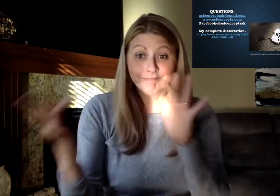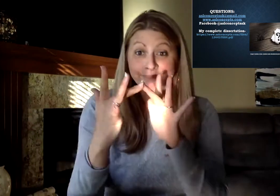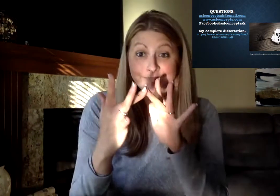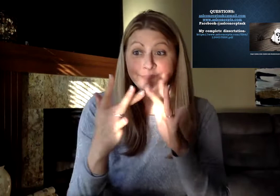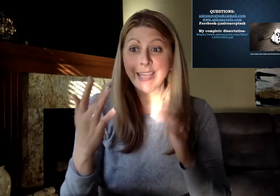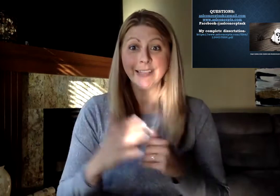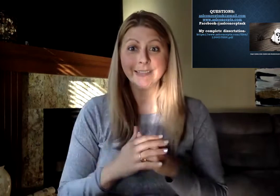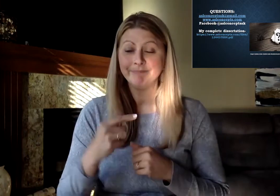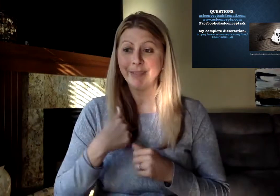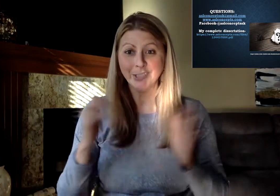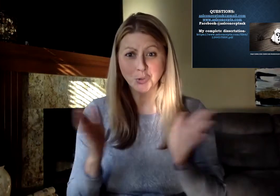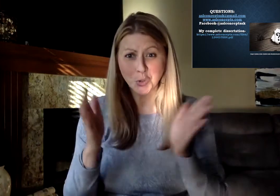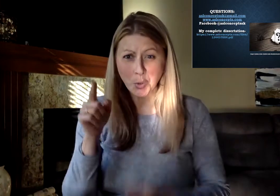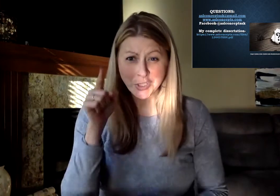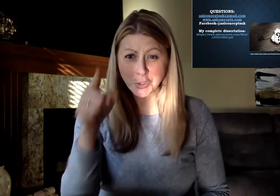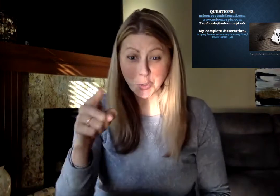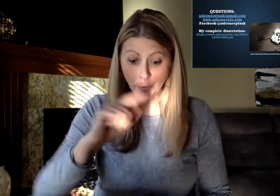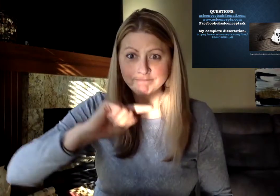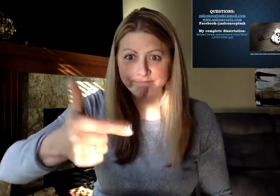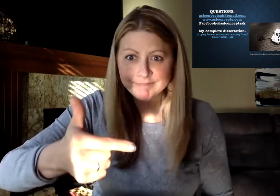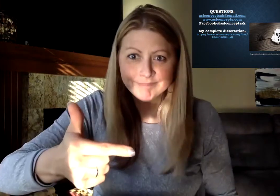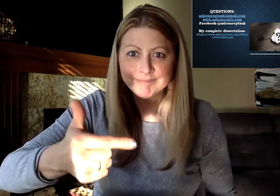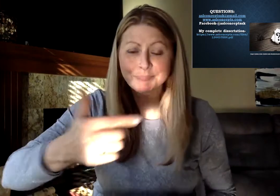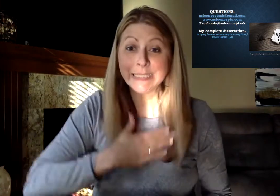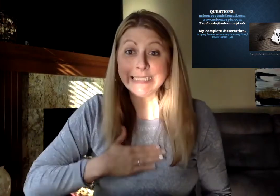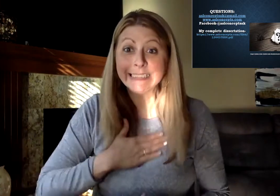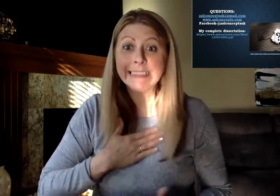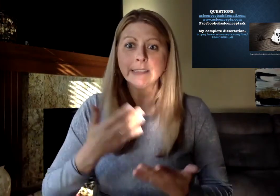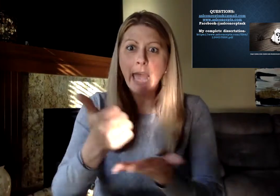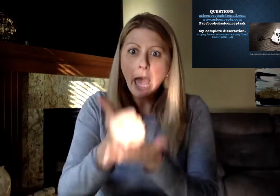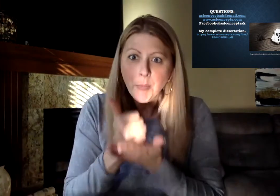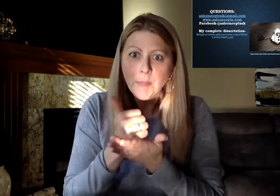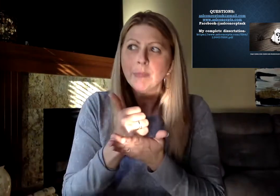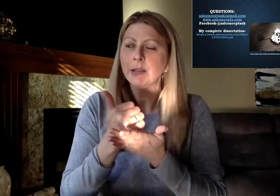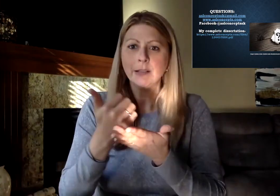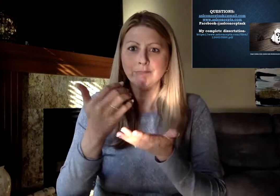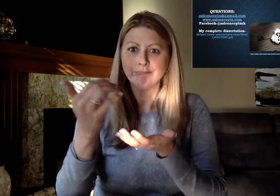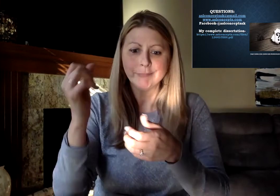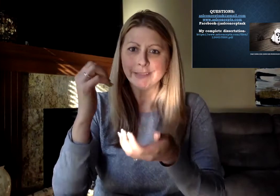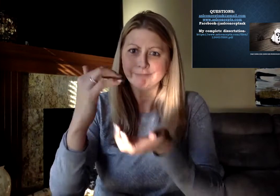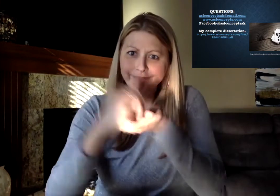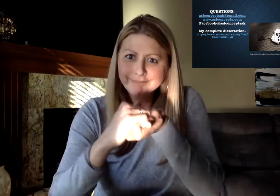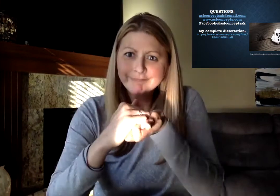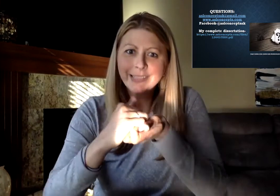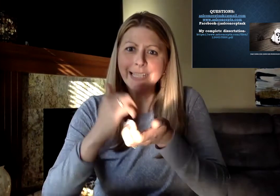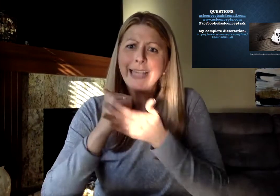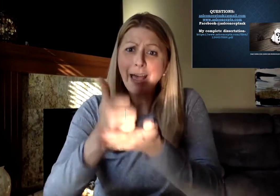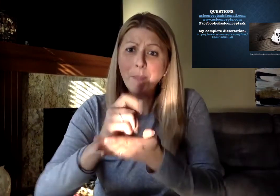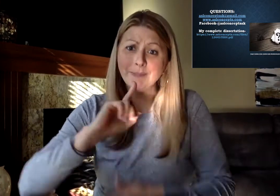So please reach out to me. I encourage you it's your turn now. Help me. Let's partner together